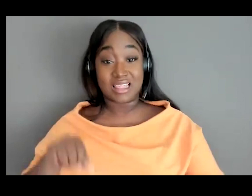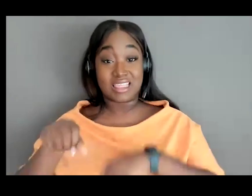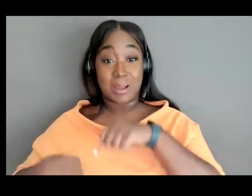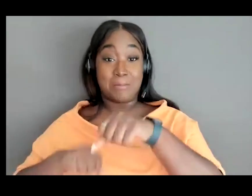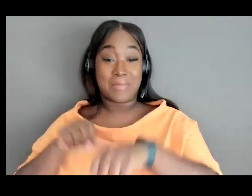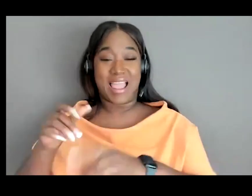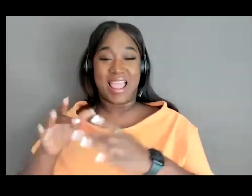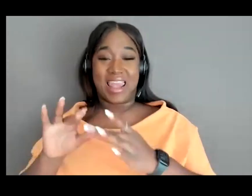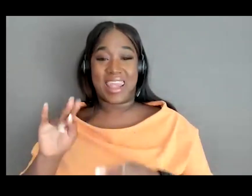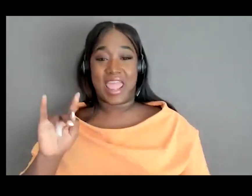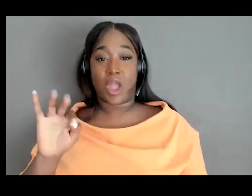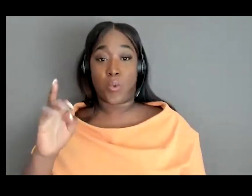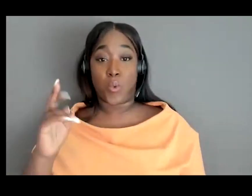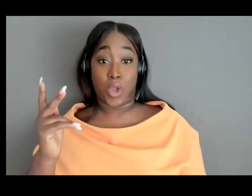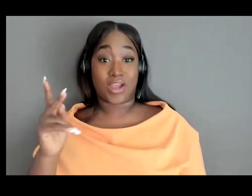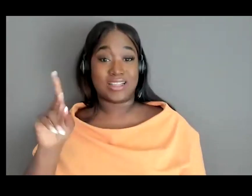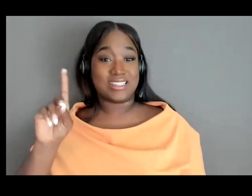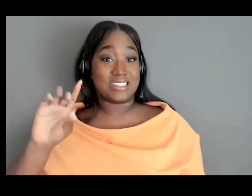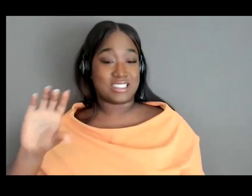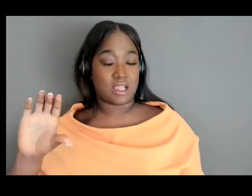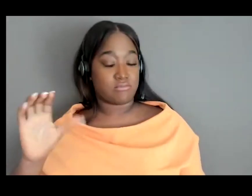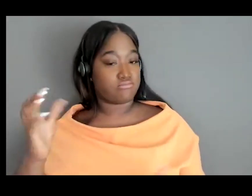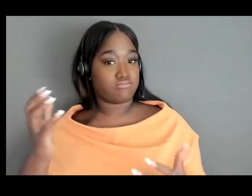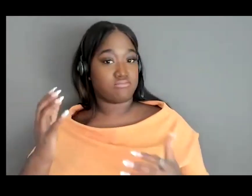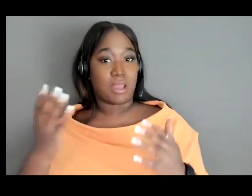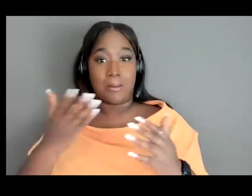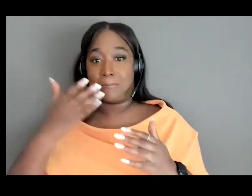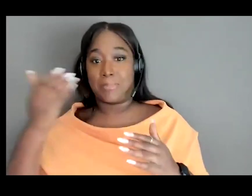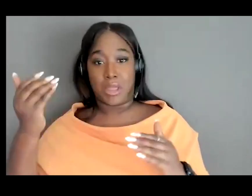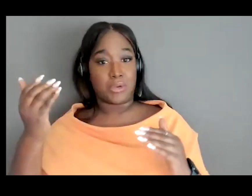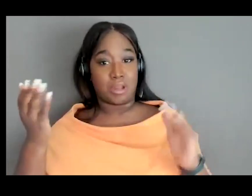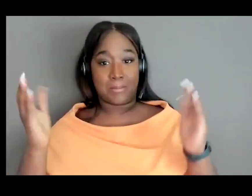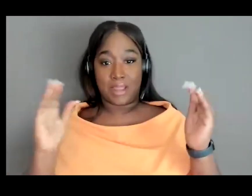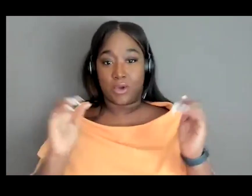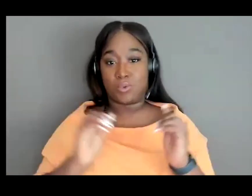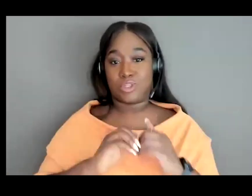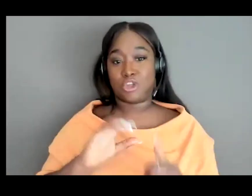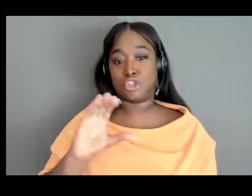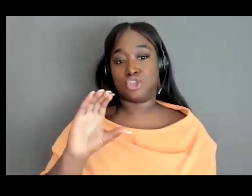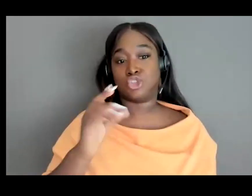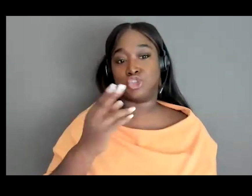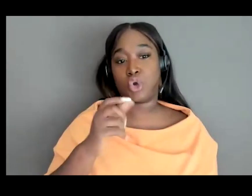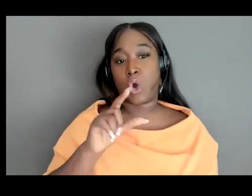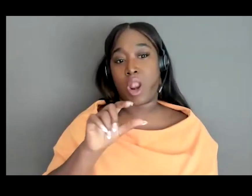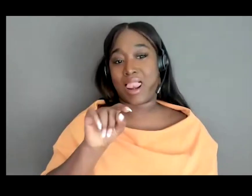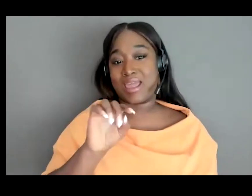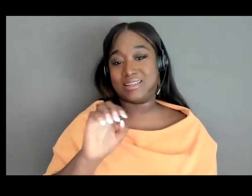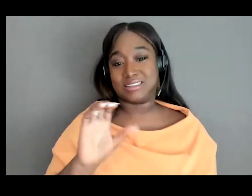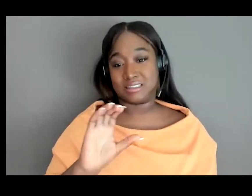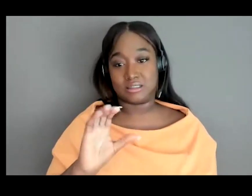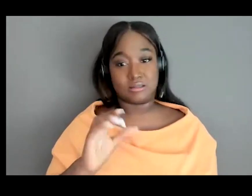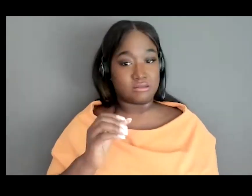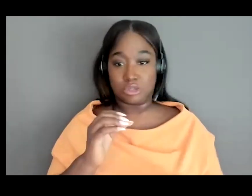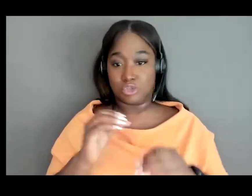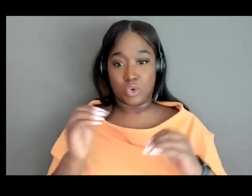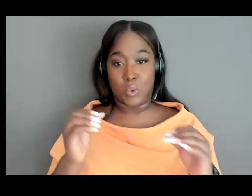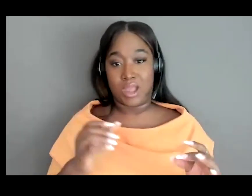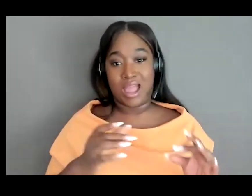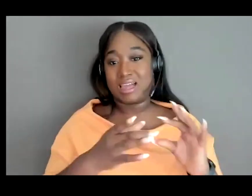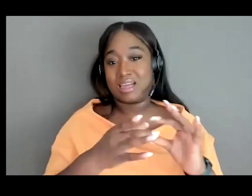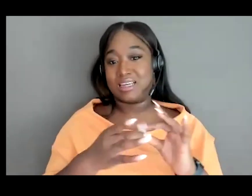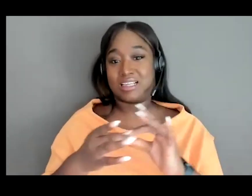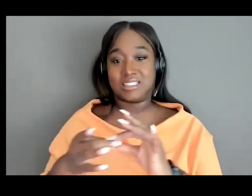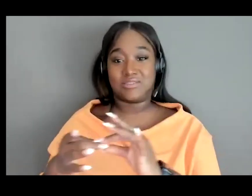The bike network in DC is a lot better than where I live now in Charlotte, where there's no connectivity